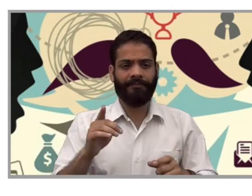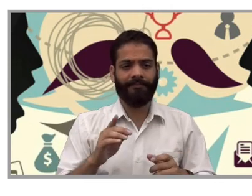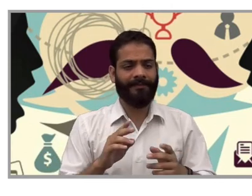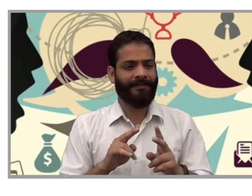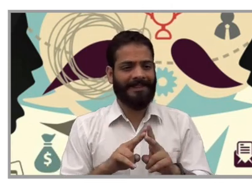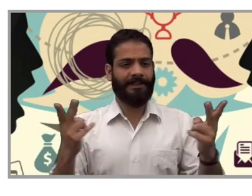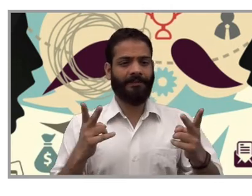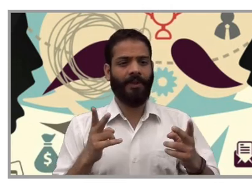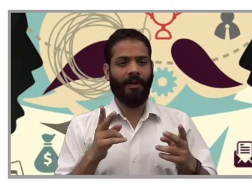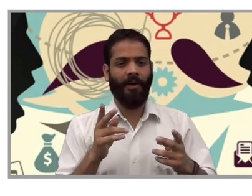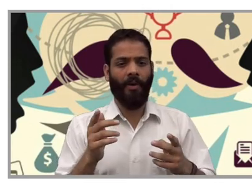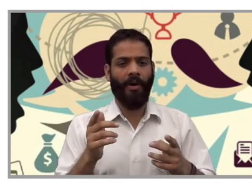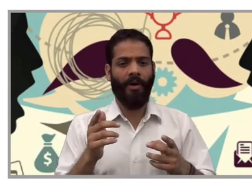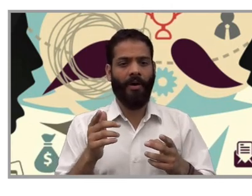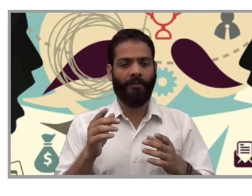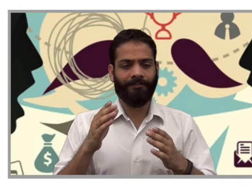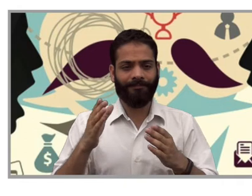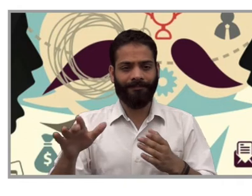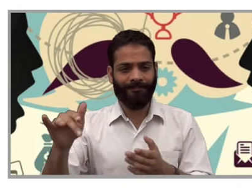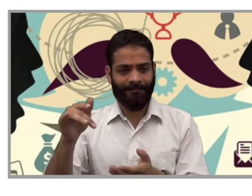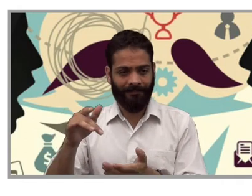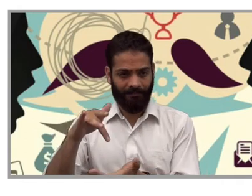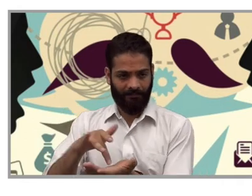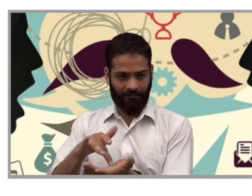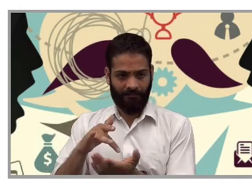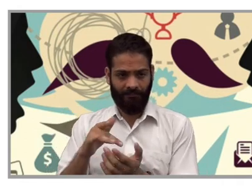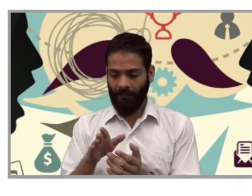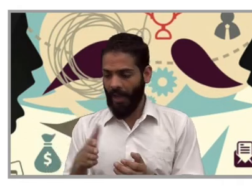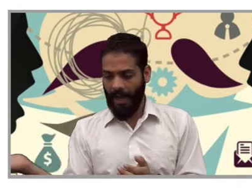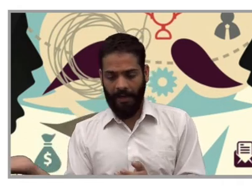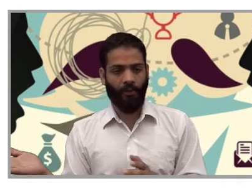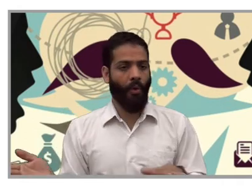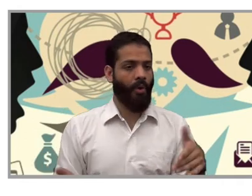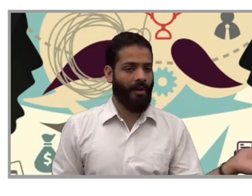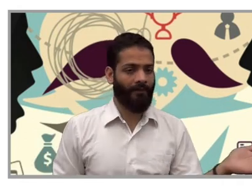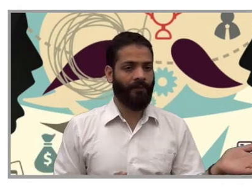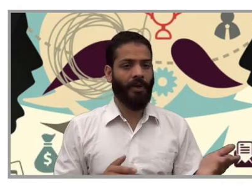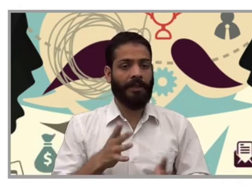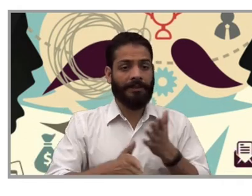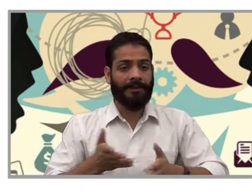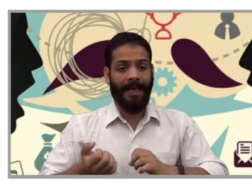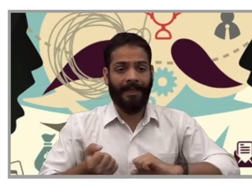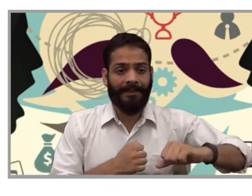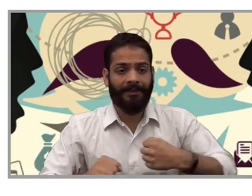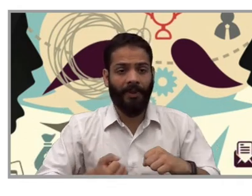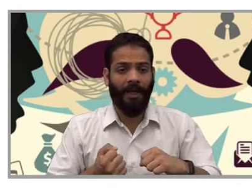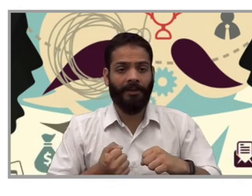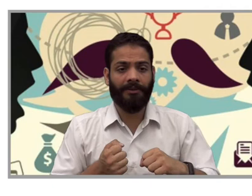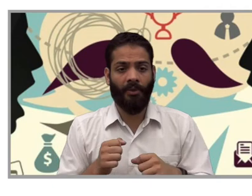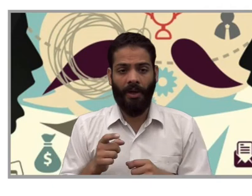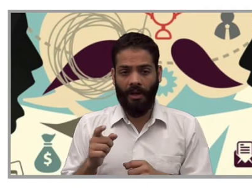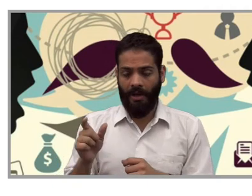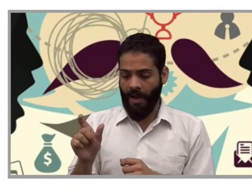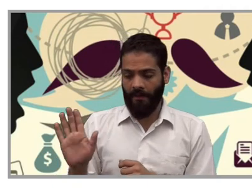articulates the sign for the referent and assigns it a distinct specific locus in the signer's